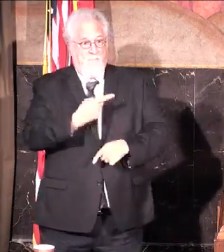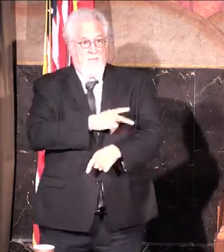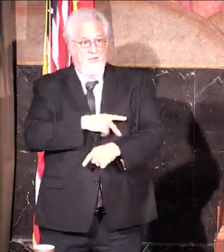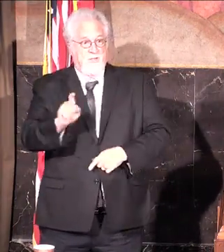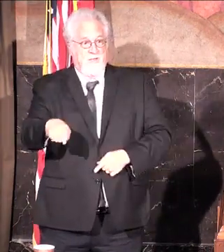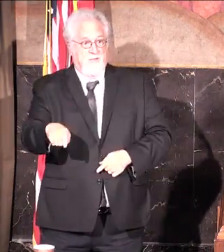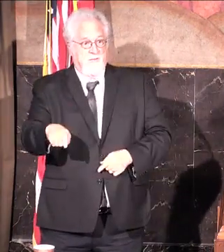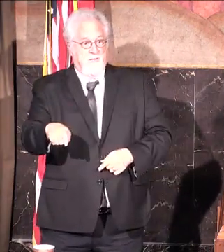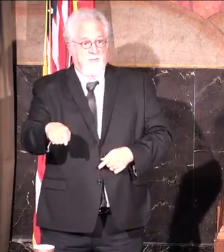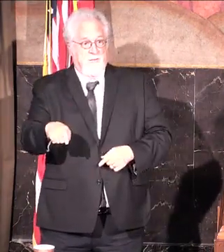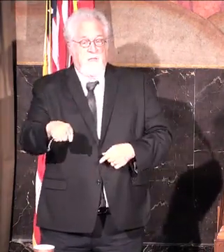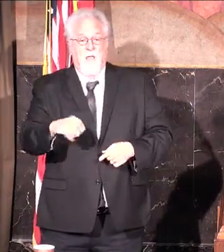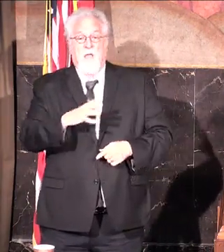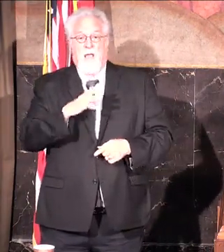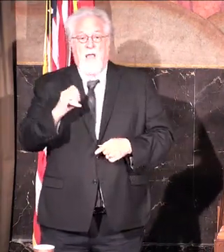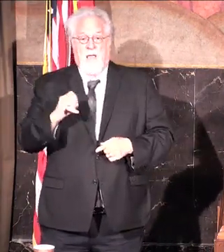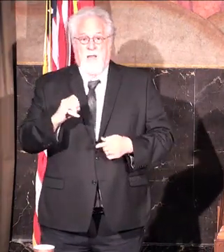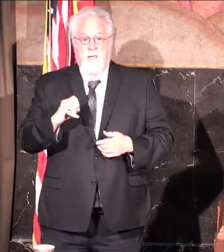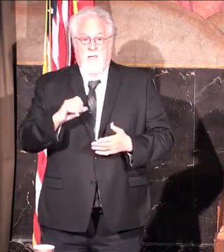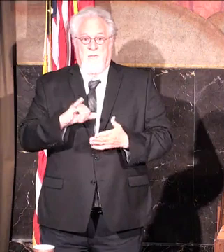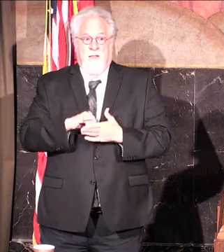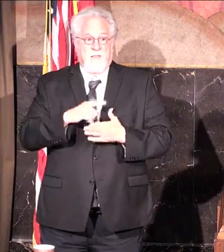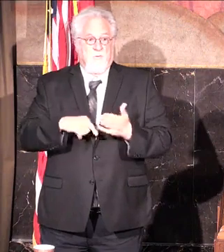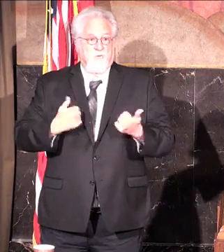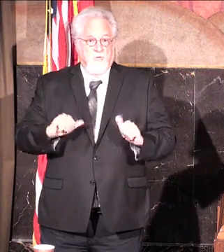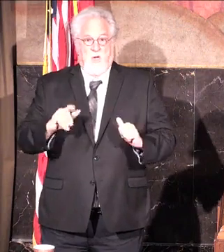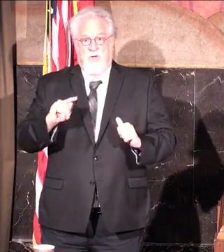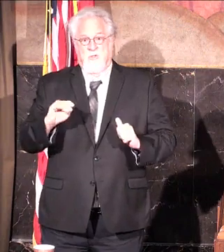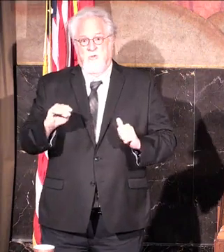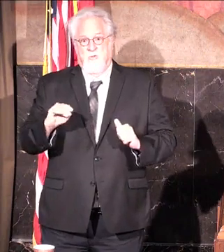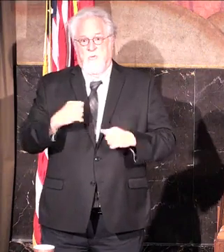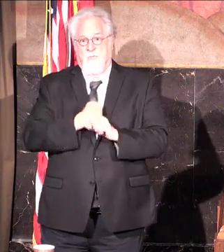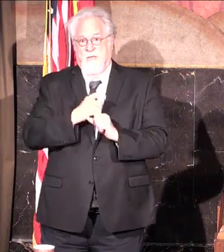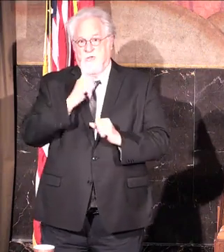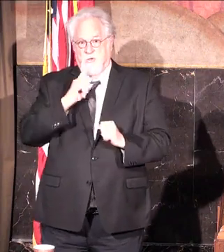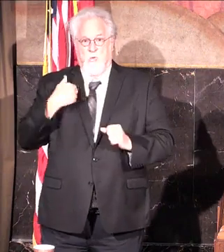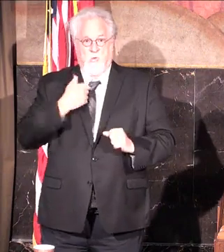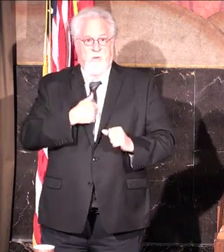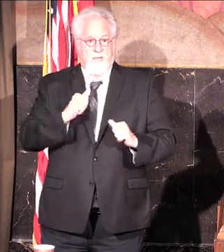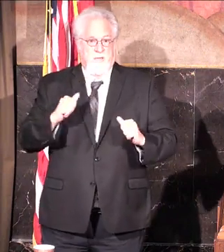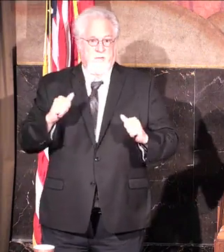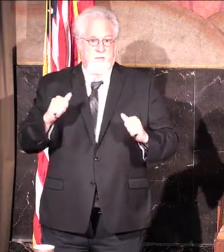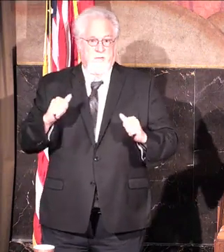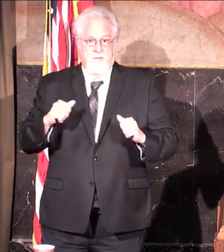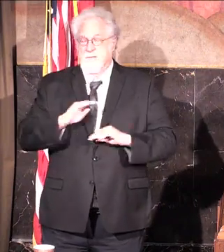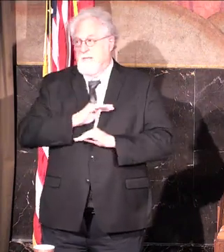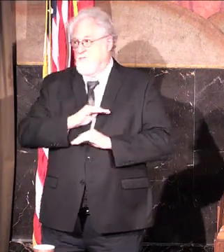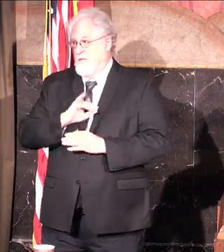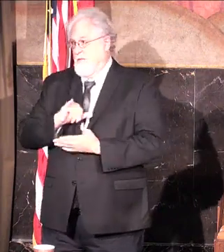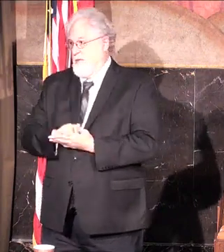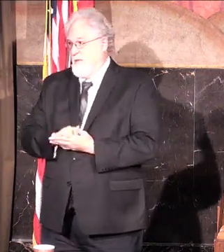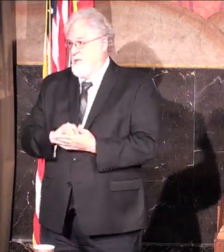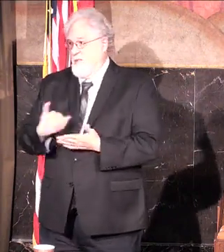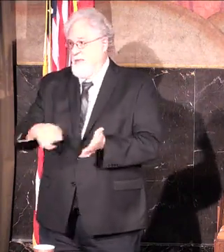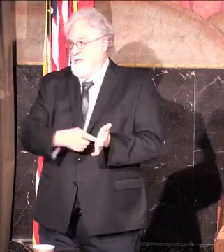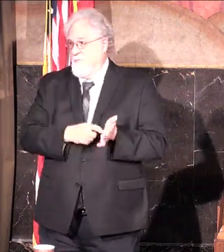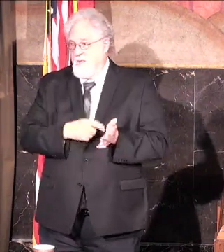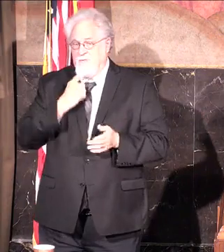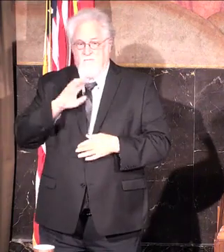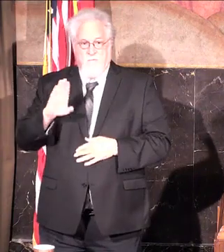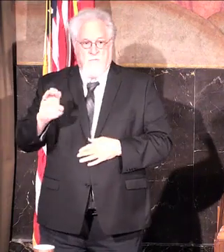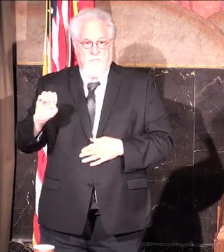it. And that's what we're trying to make sure that we can satisfy, is the demand on those